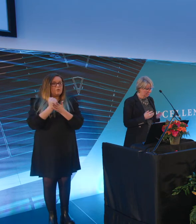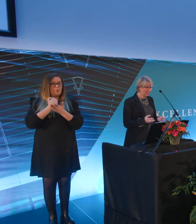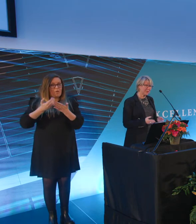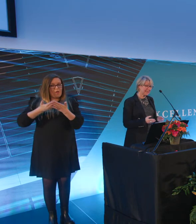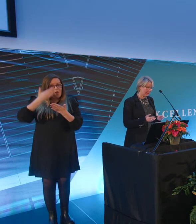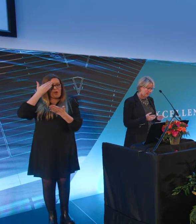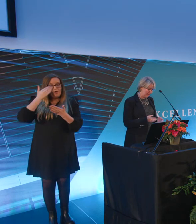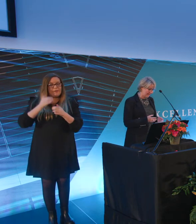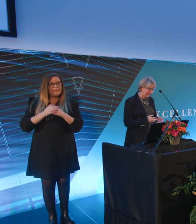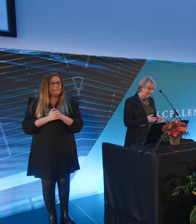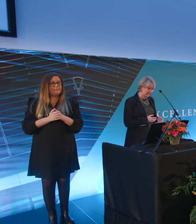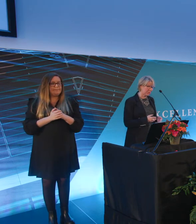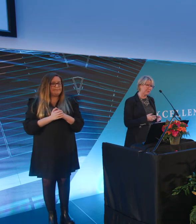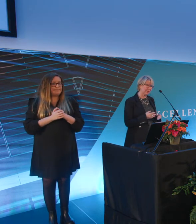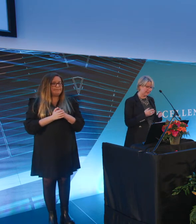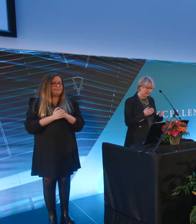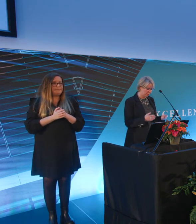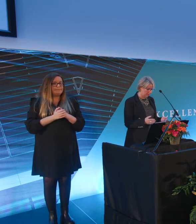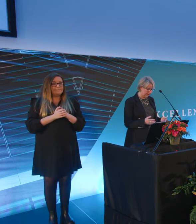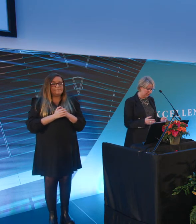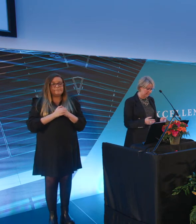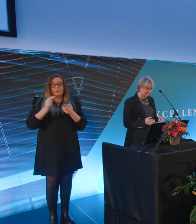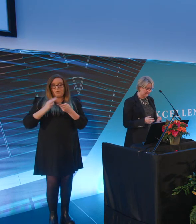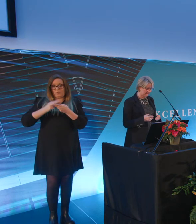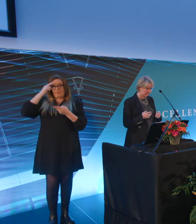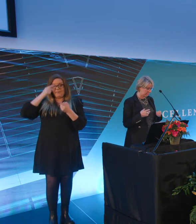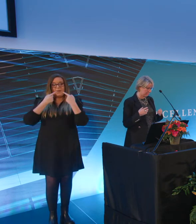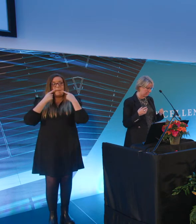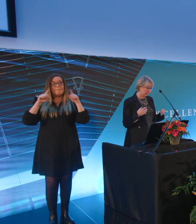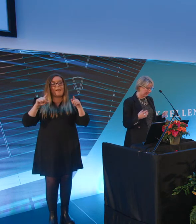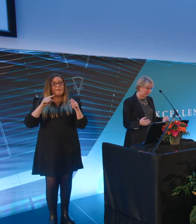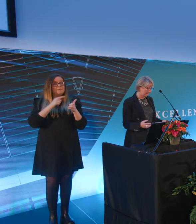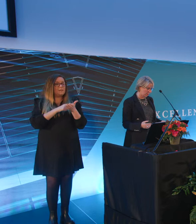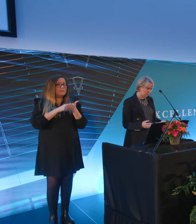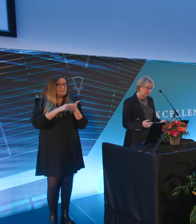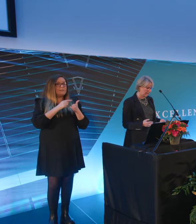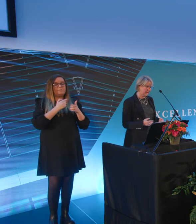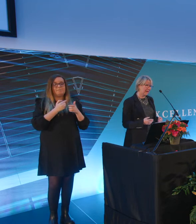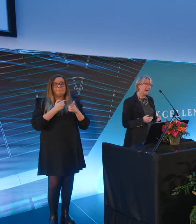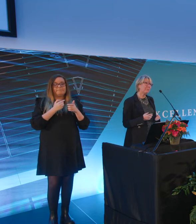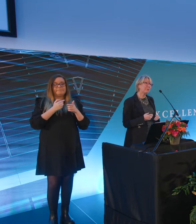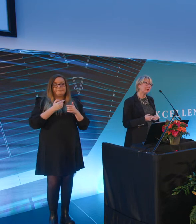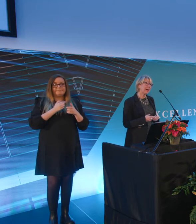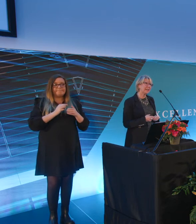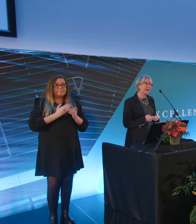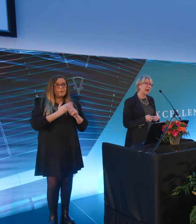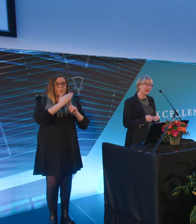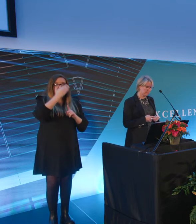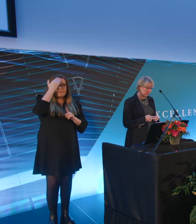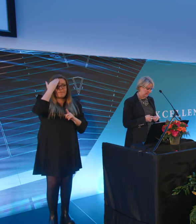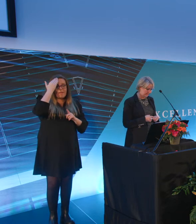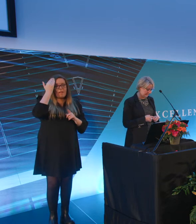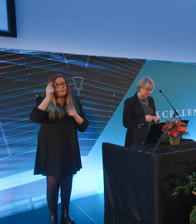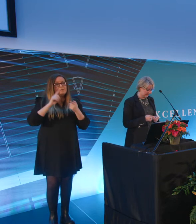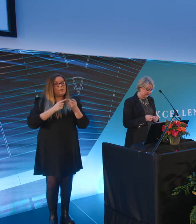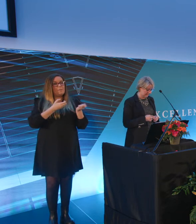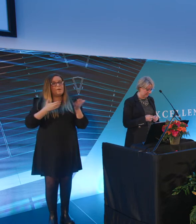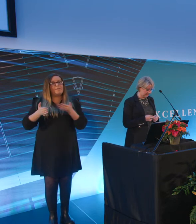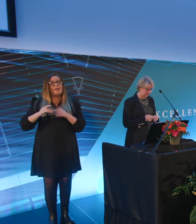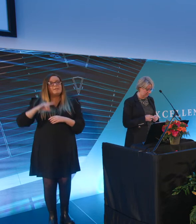As a university, our mandate is to advance knowledge, engage in critical dialogue, and provide high